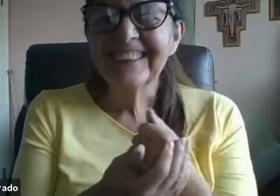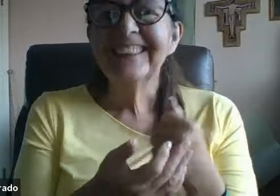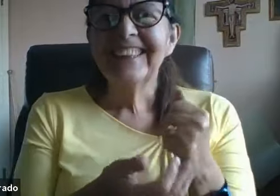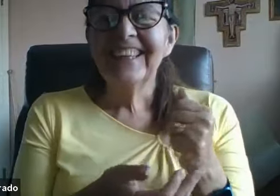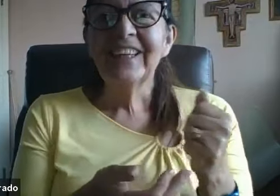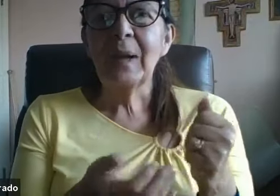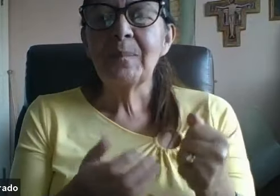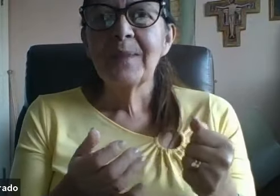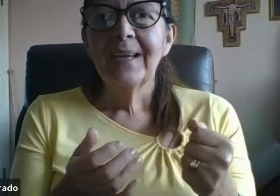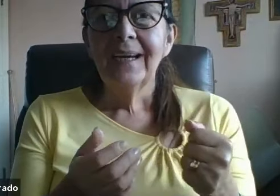Okay.